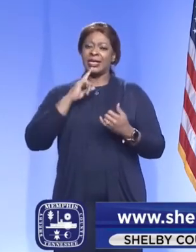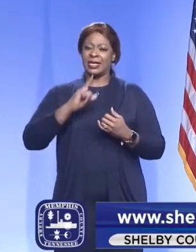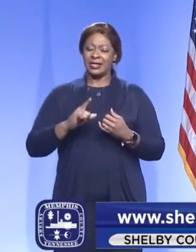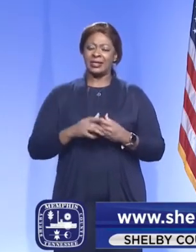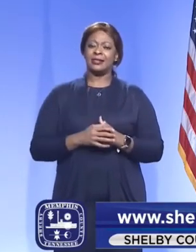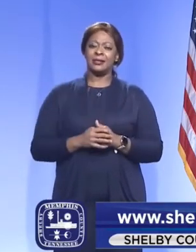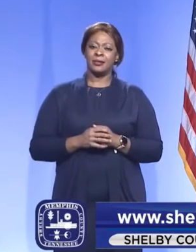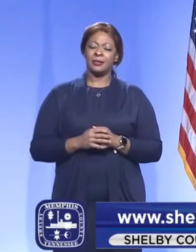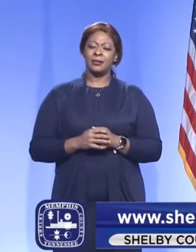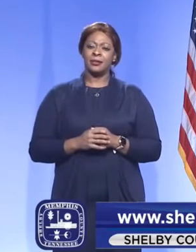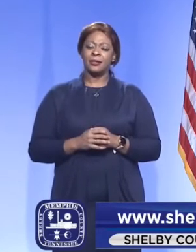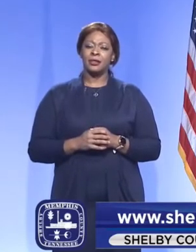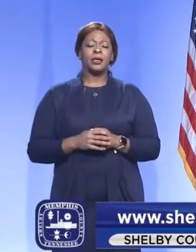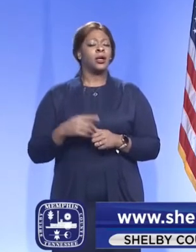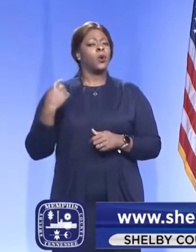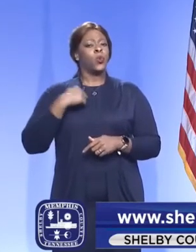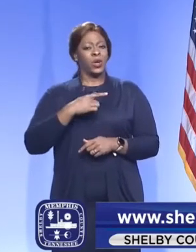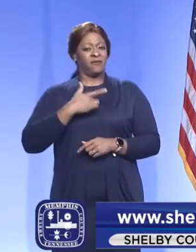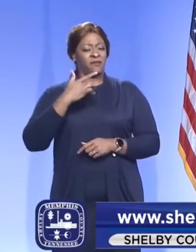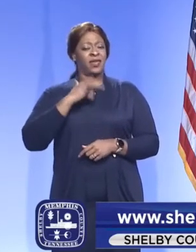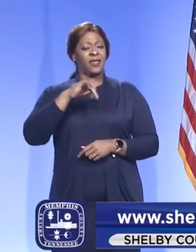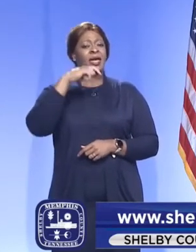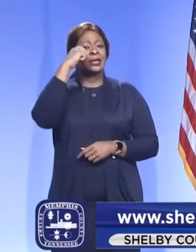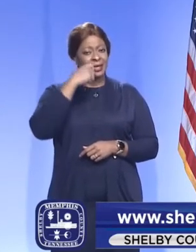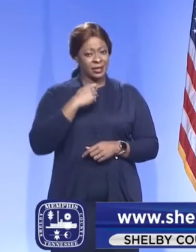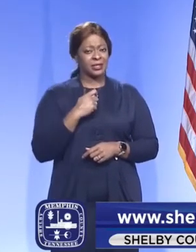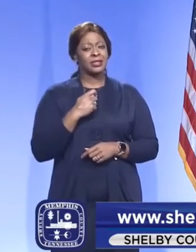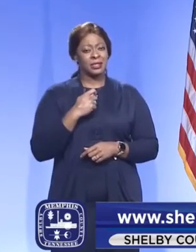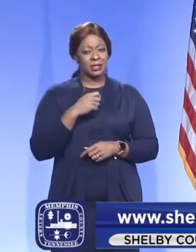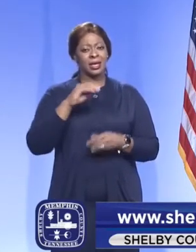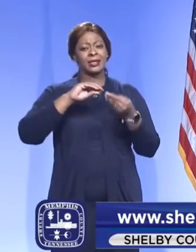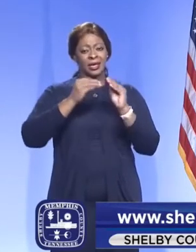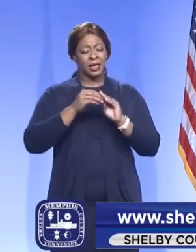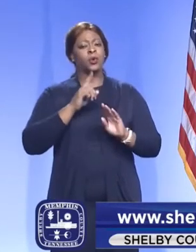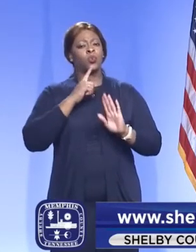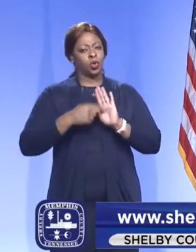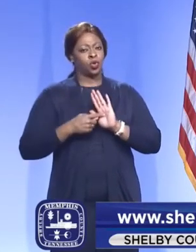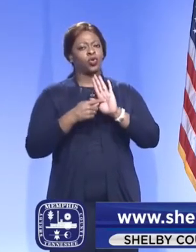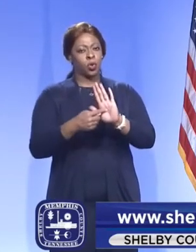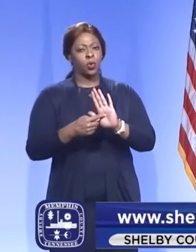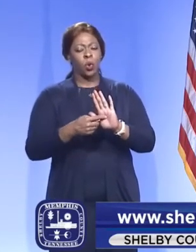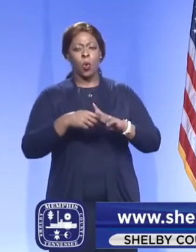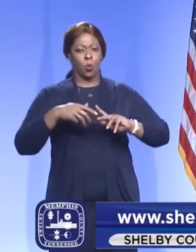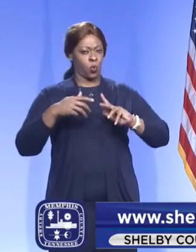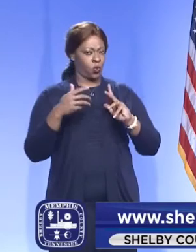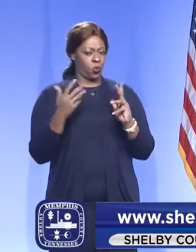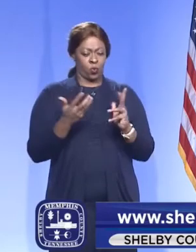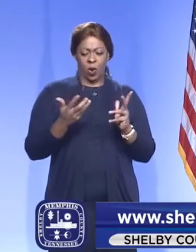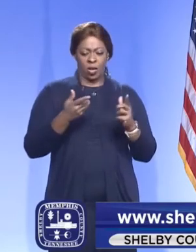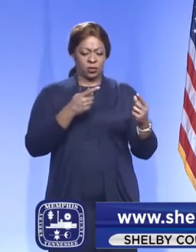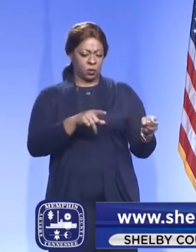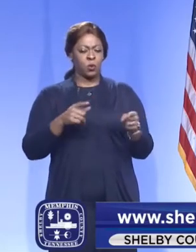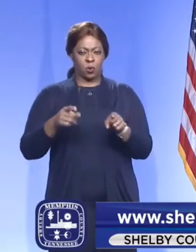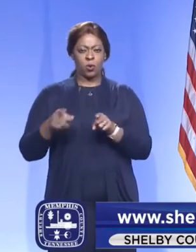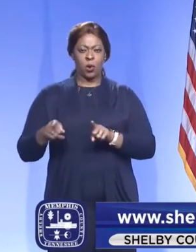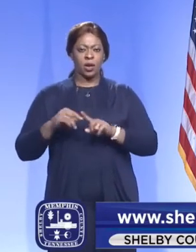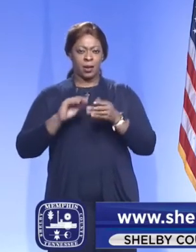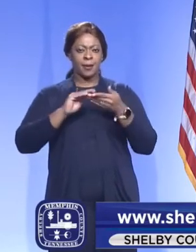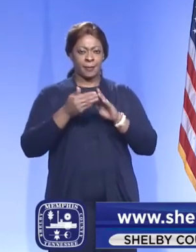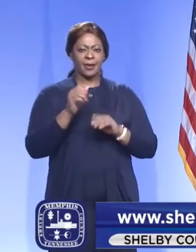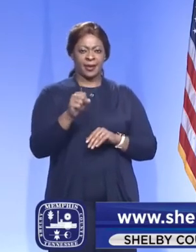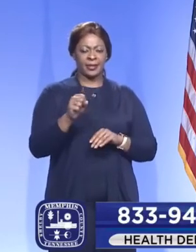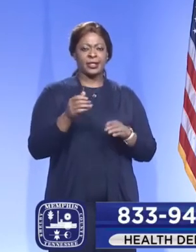the remainder being negative on any given day. But what we calculate the positivity rate on is based on the specimen collection date,